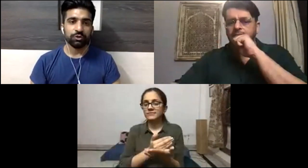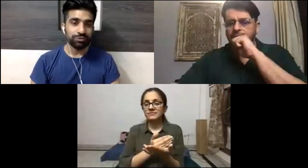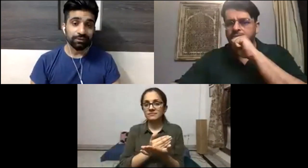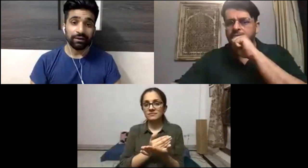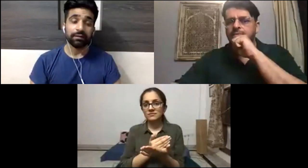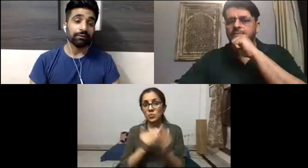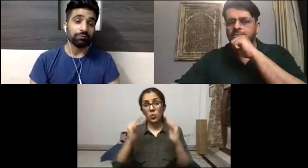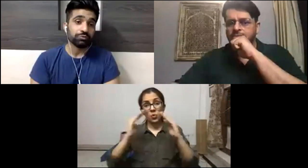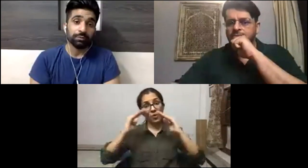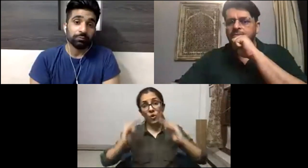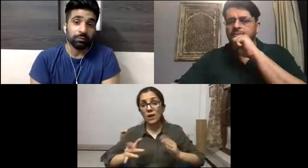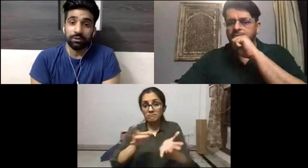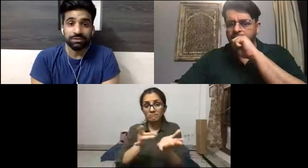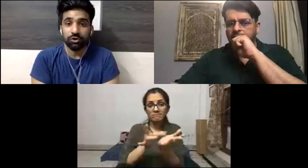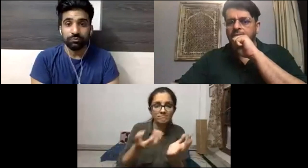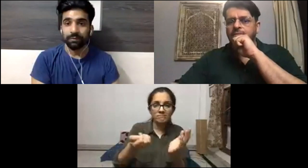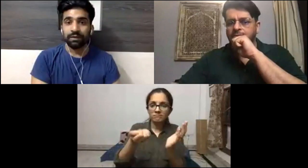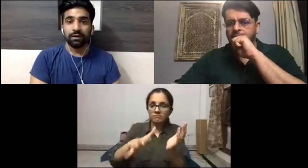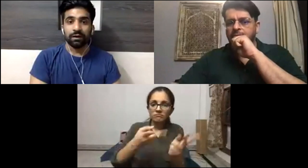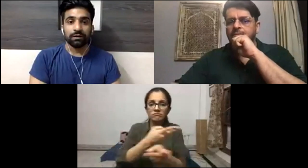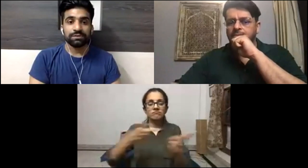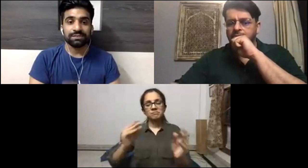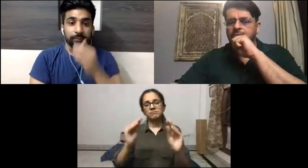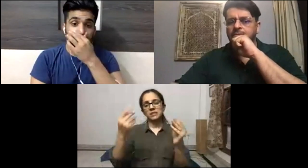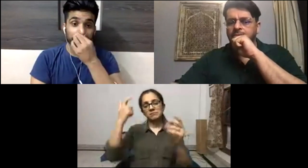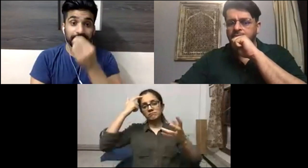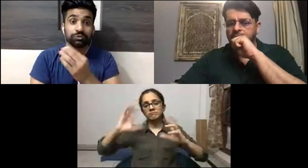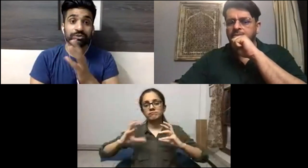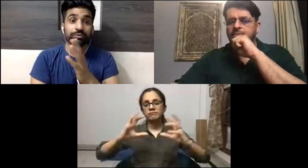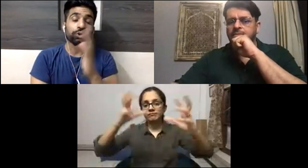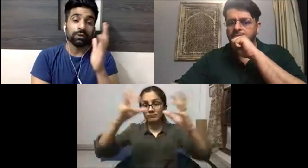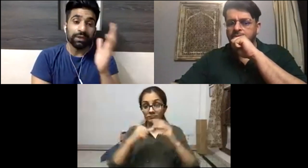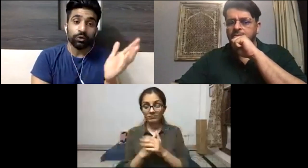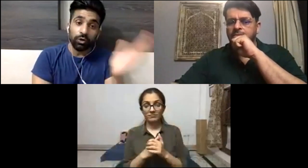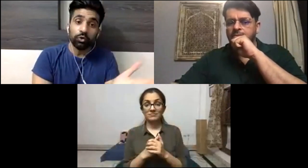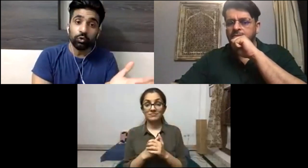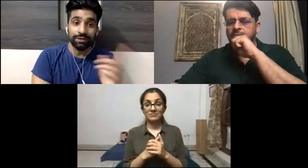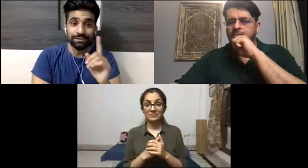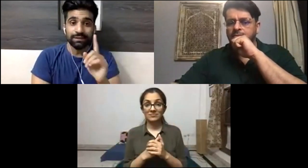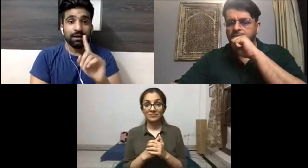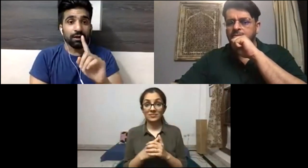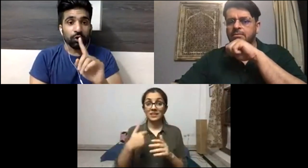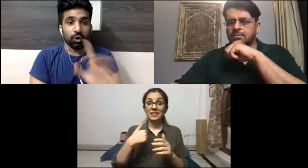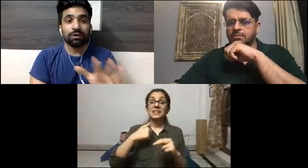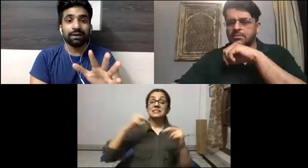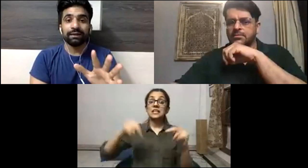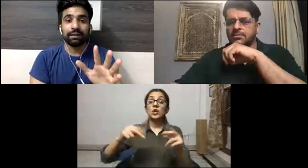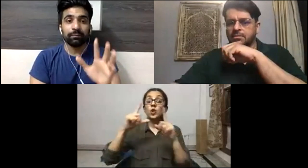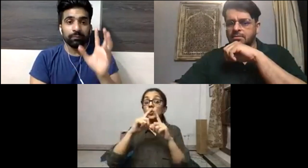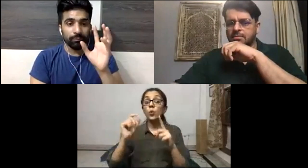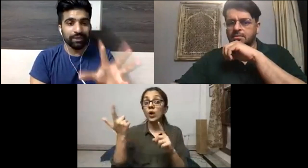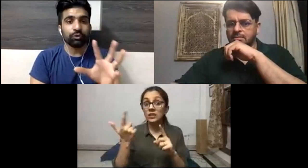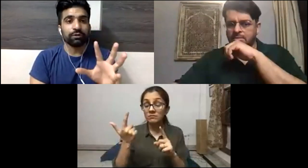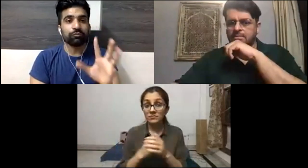are using their intellect, which will be the best option. Some things which we need not to do is not letting